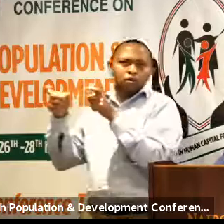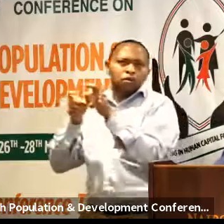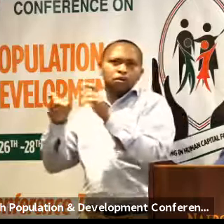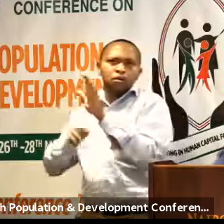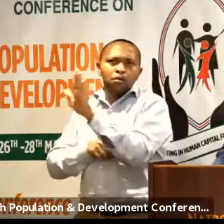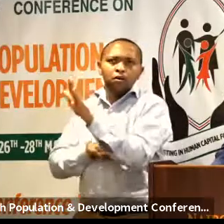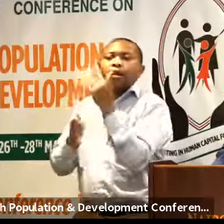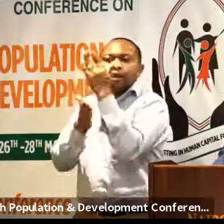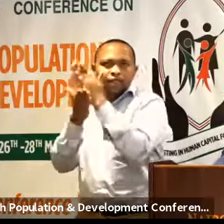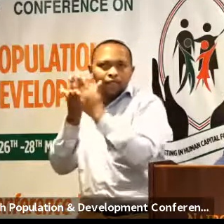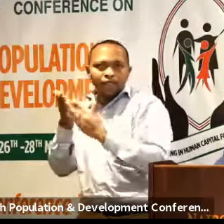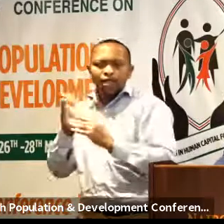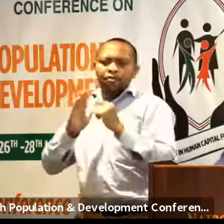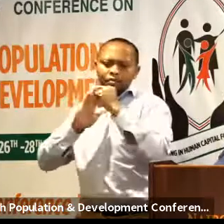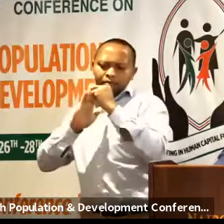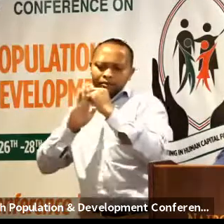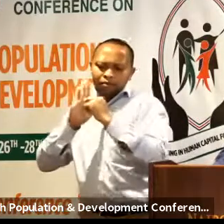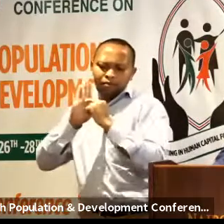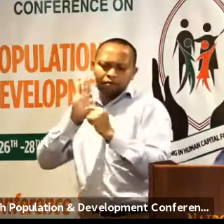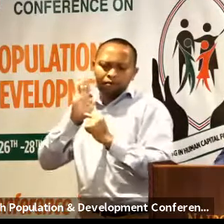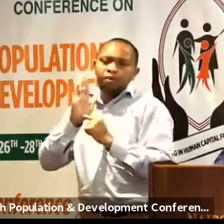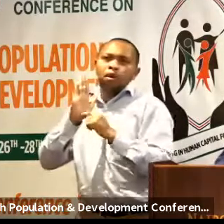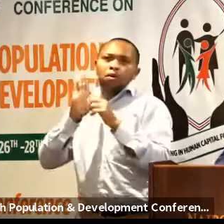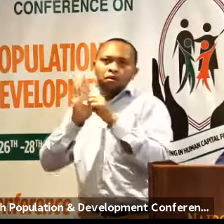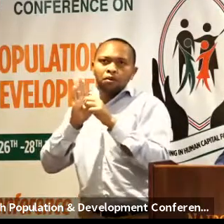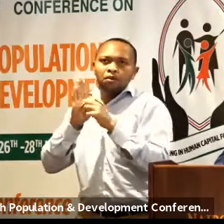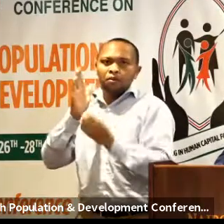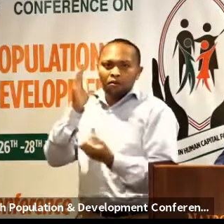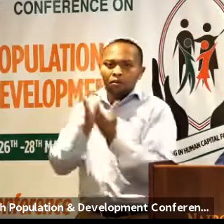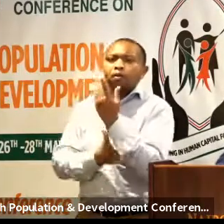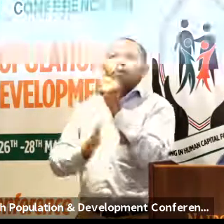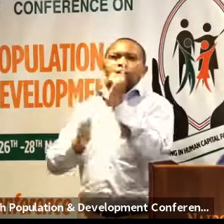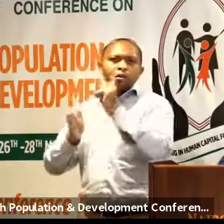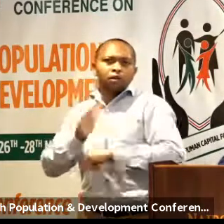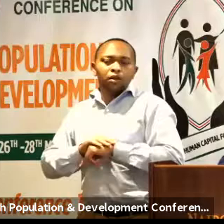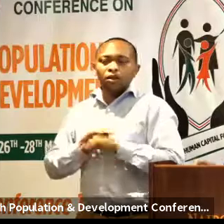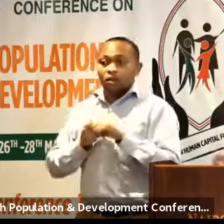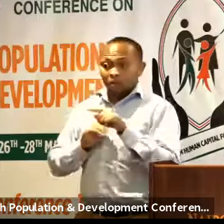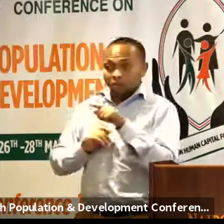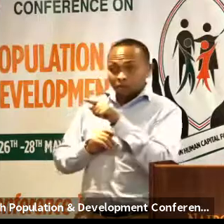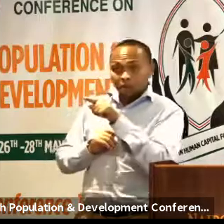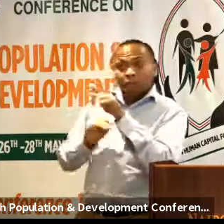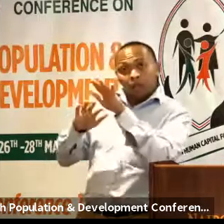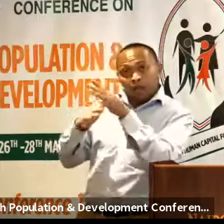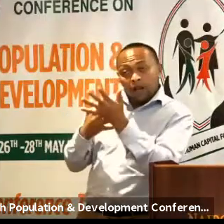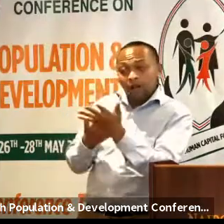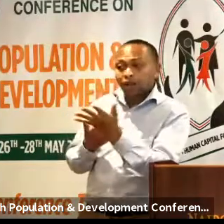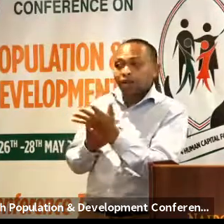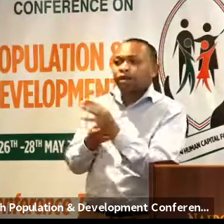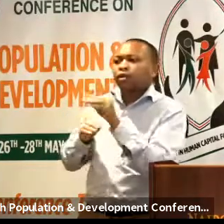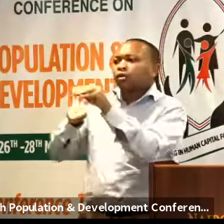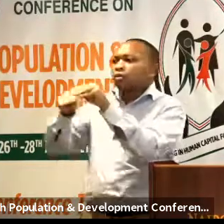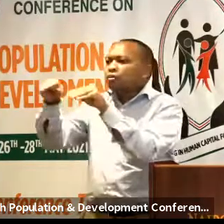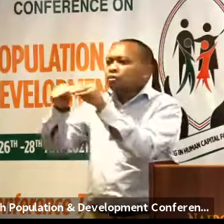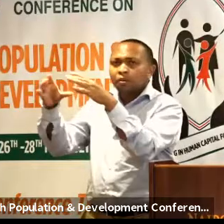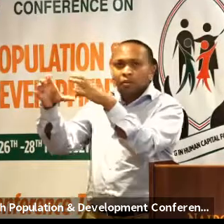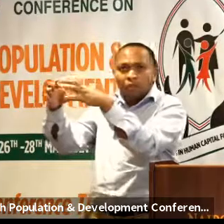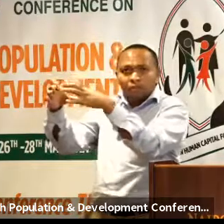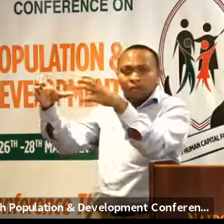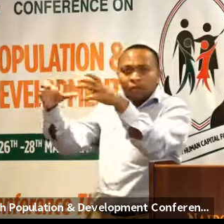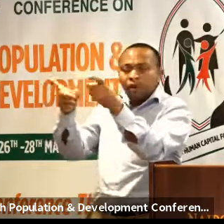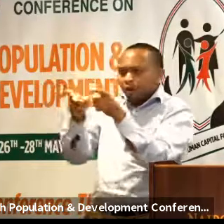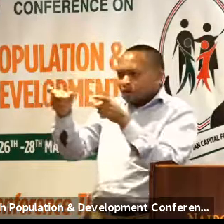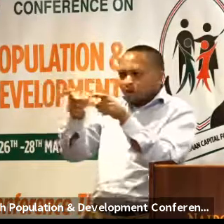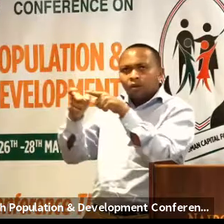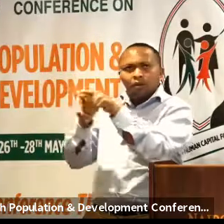key issues that came up were, how do we manage the size and growth of